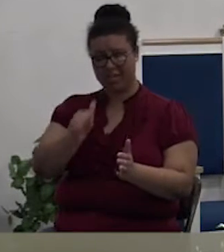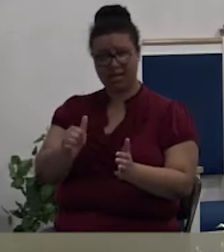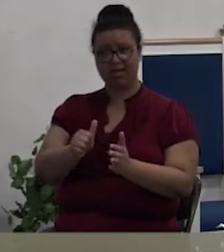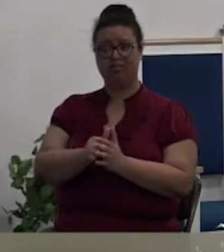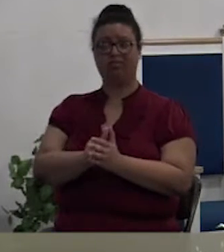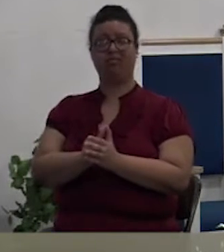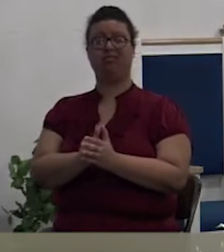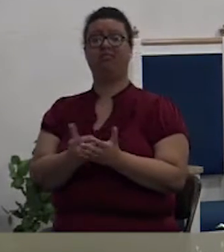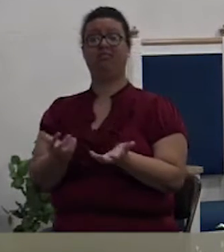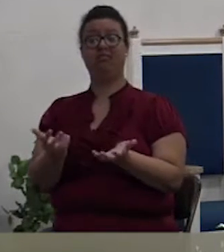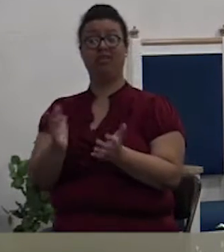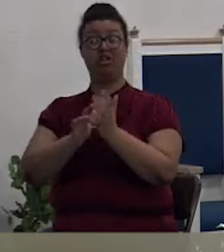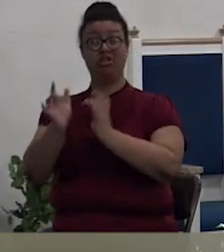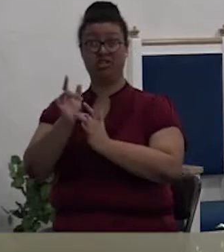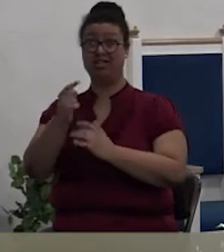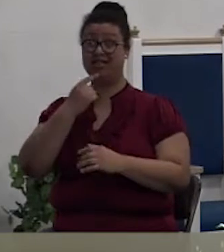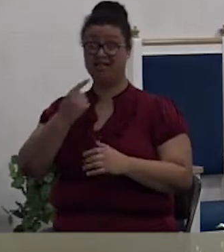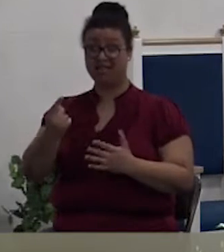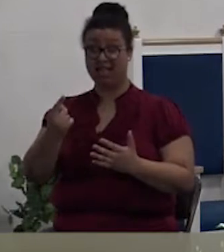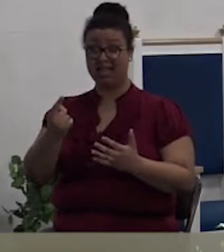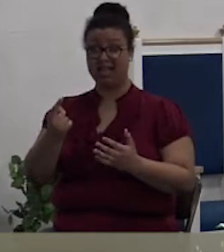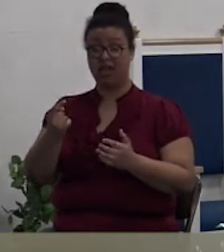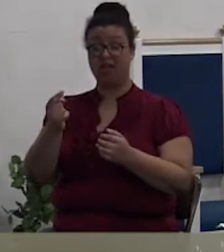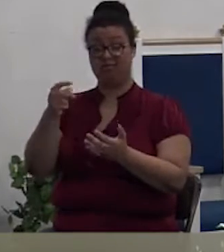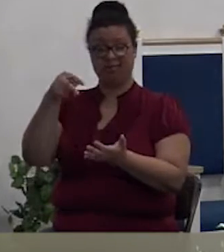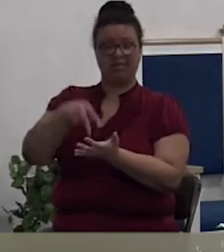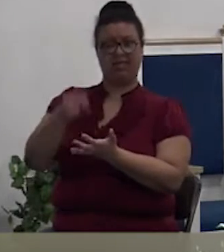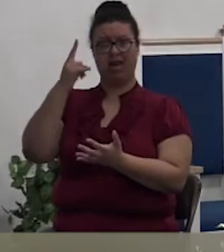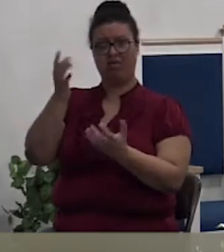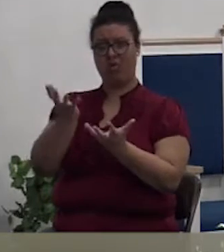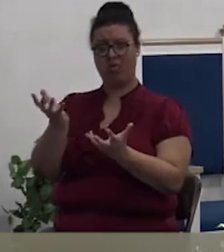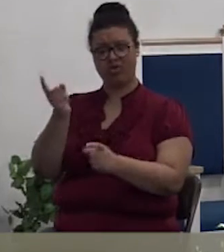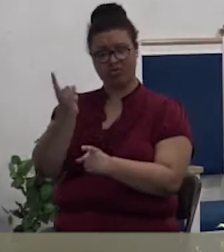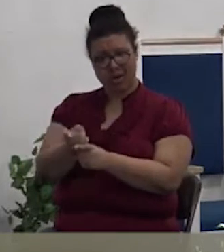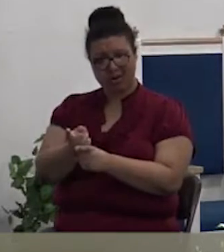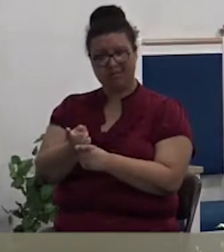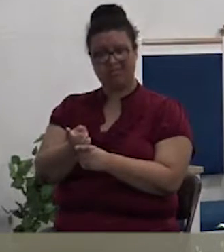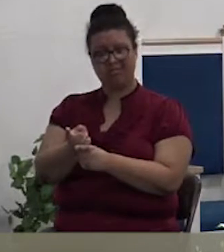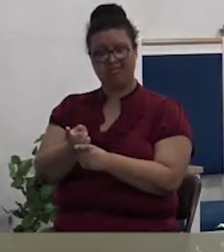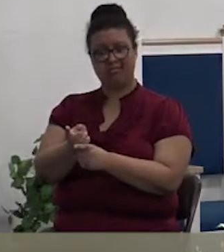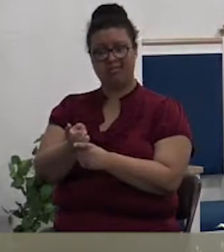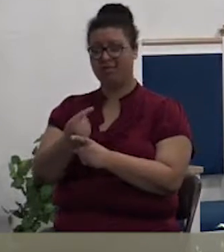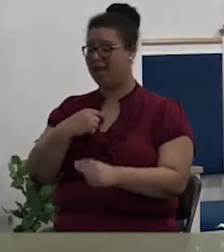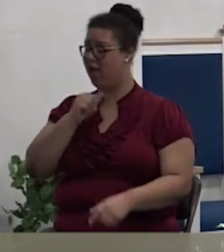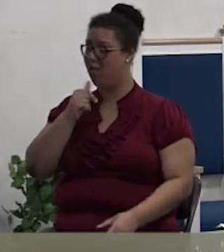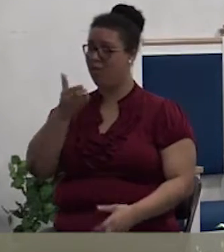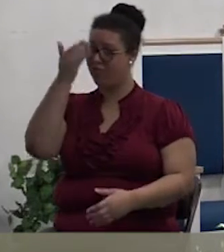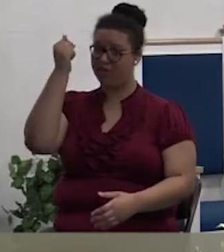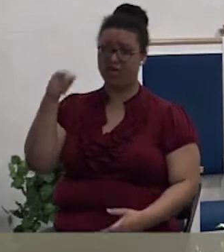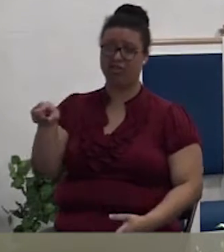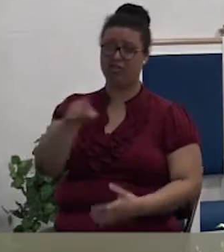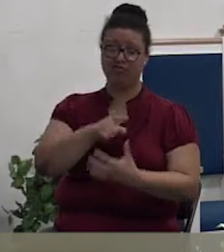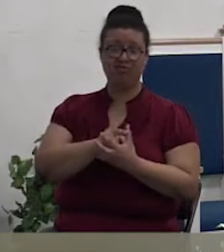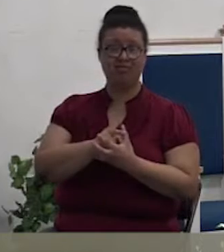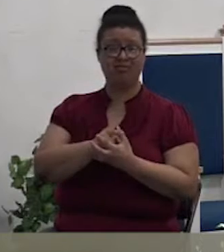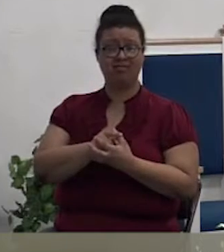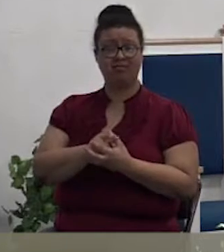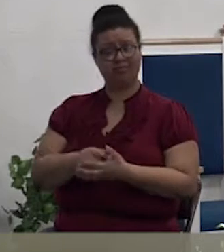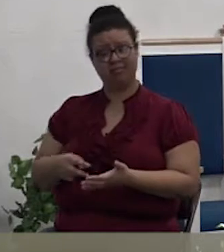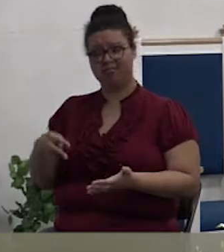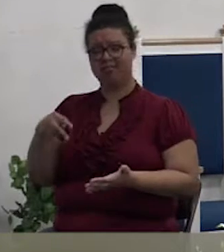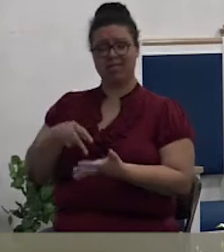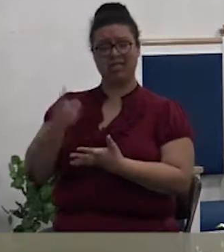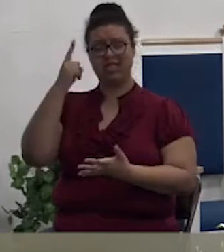So Jesus is saying, stand for what is right, and I won't forget you. Stand